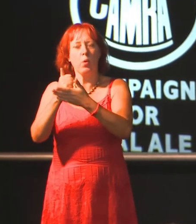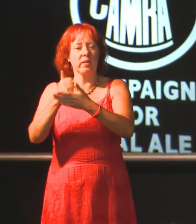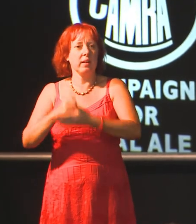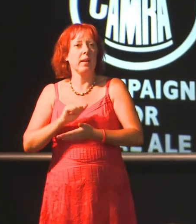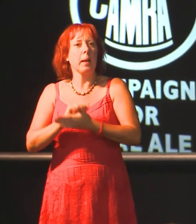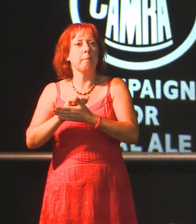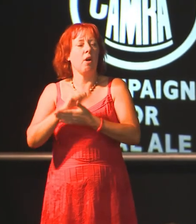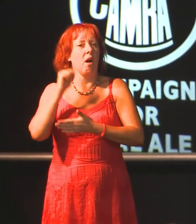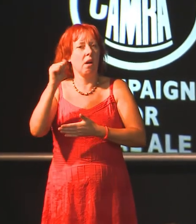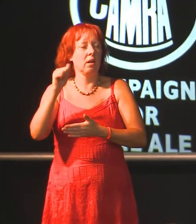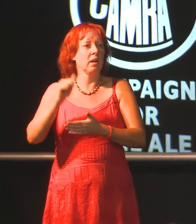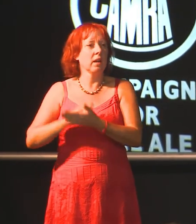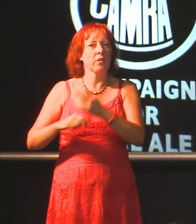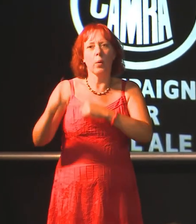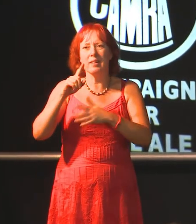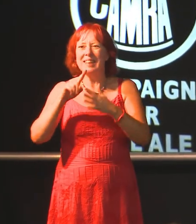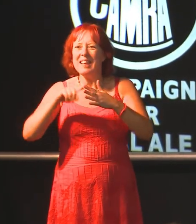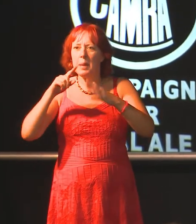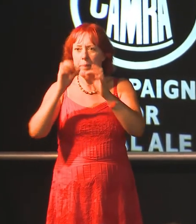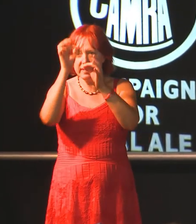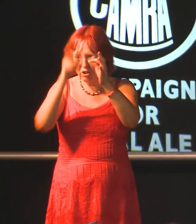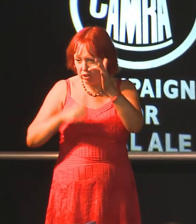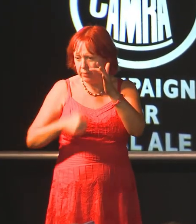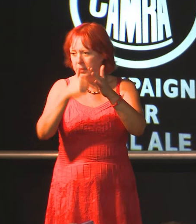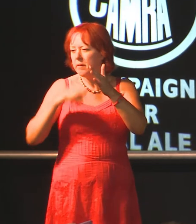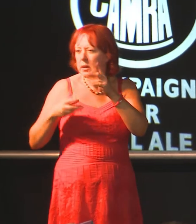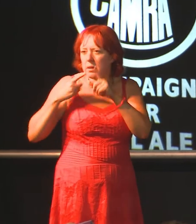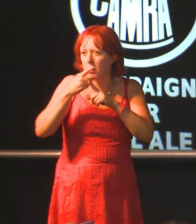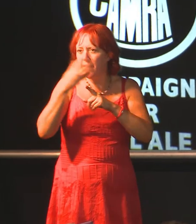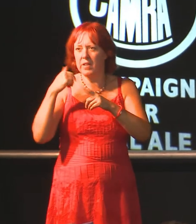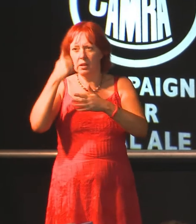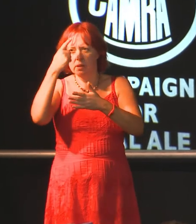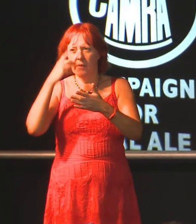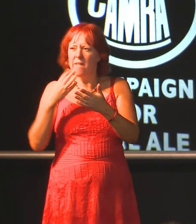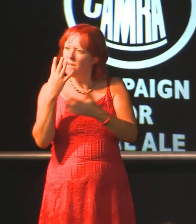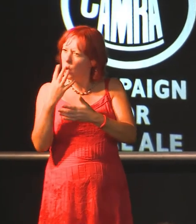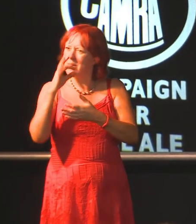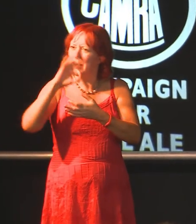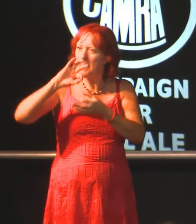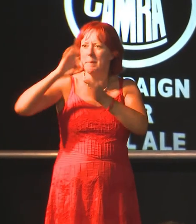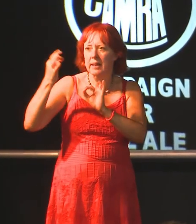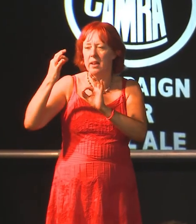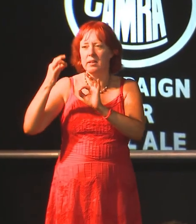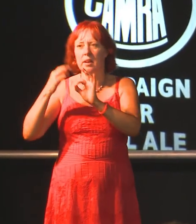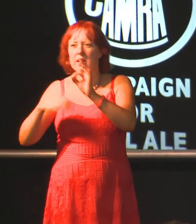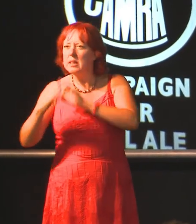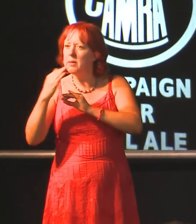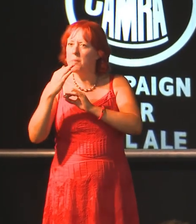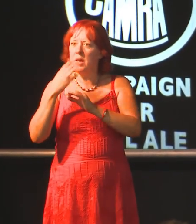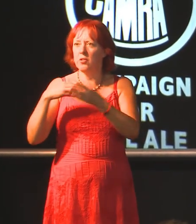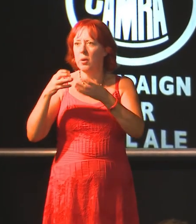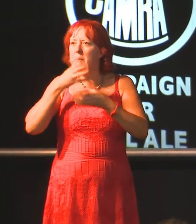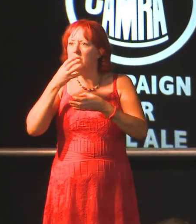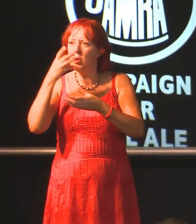camera branches, go on to the e-petition to deal with the fact that we pay 40% of the entire